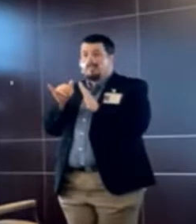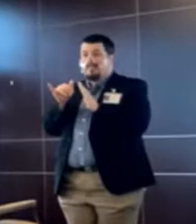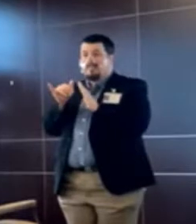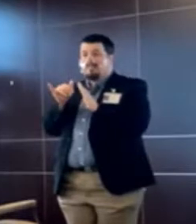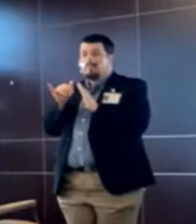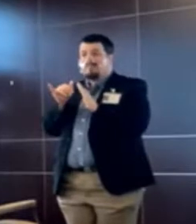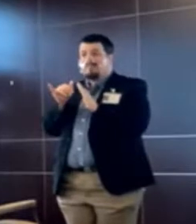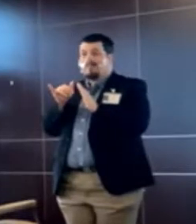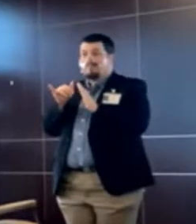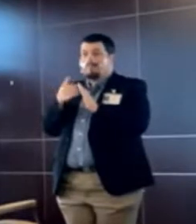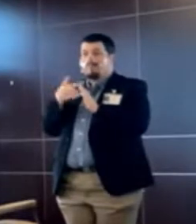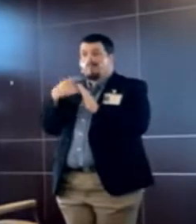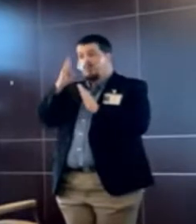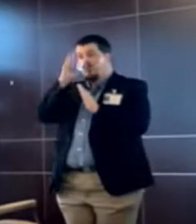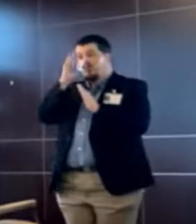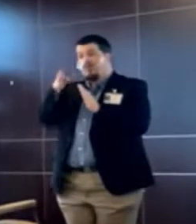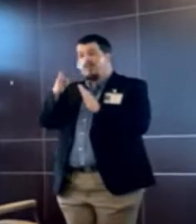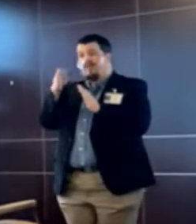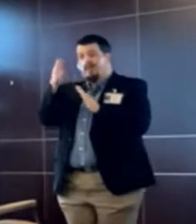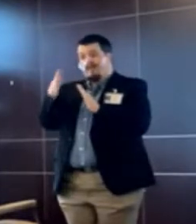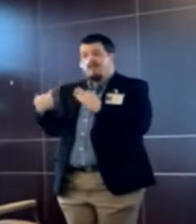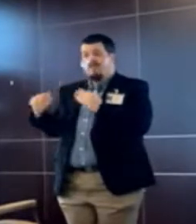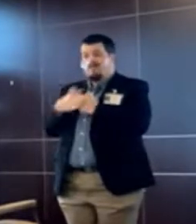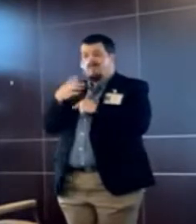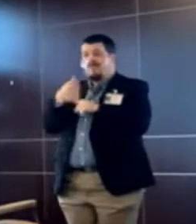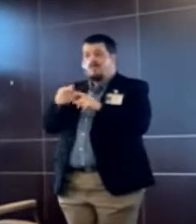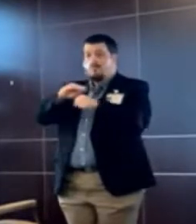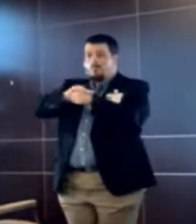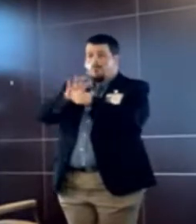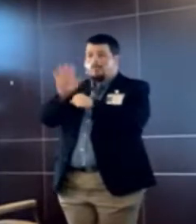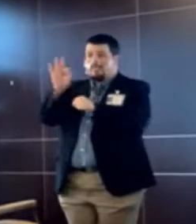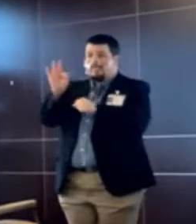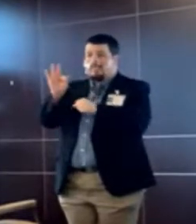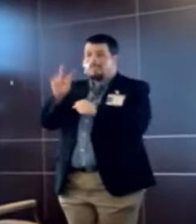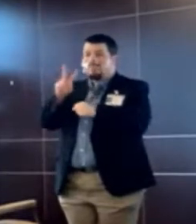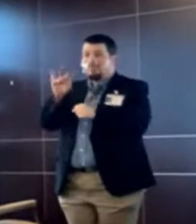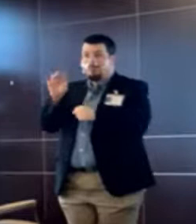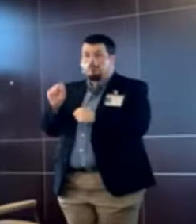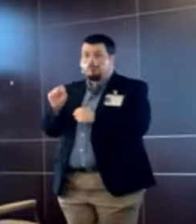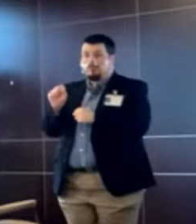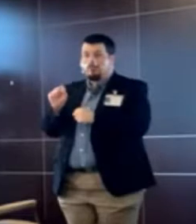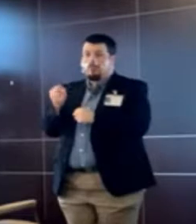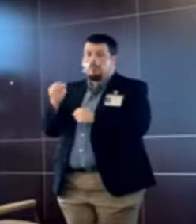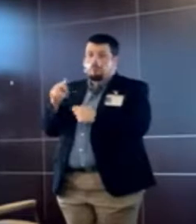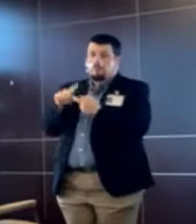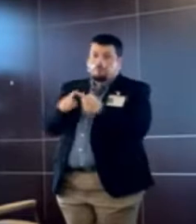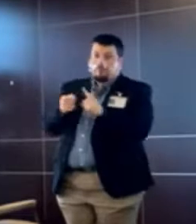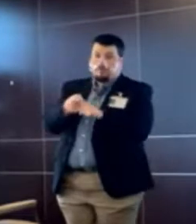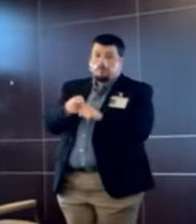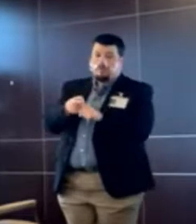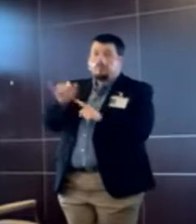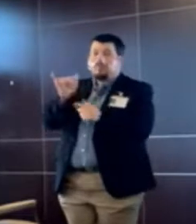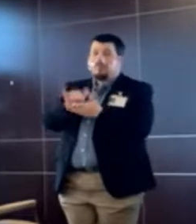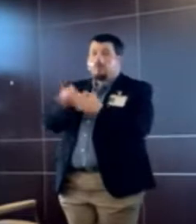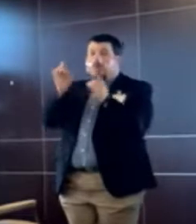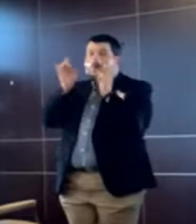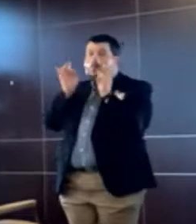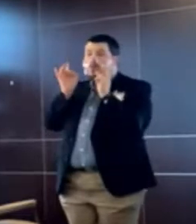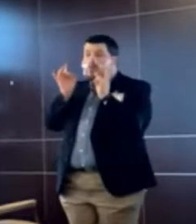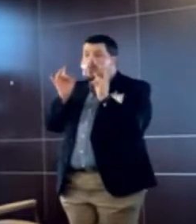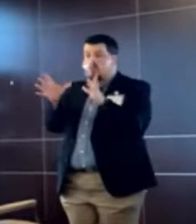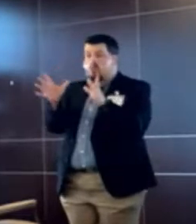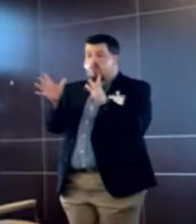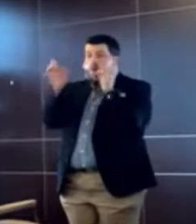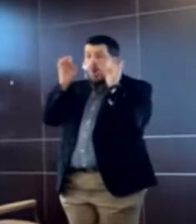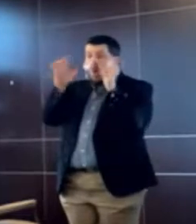it is something that is a direct side effect from the COVID-19 virus. And friends, it is a horrible, horrible